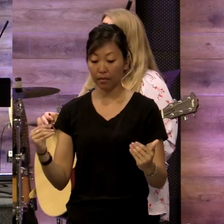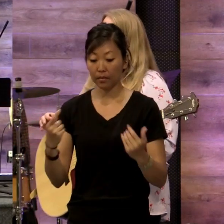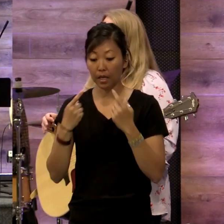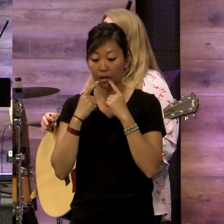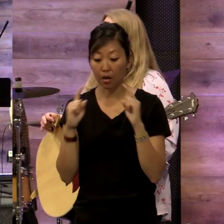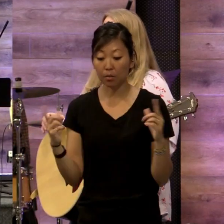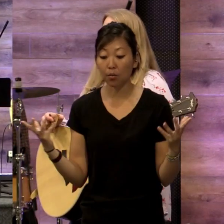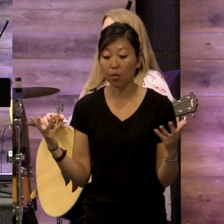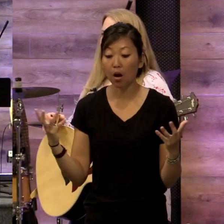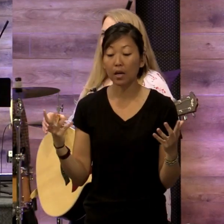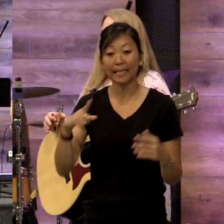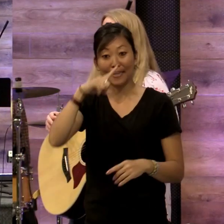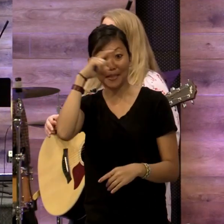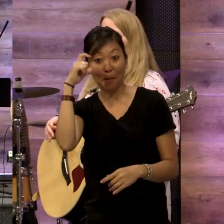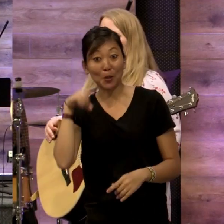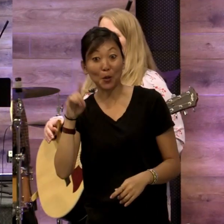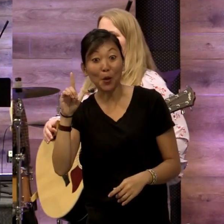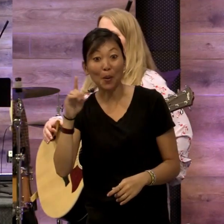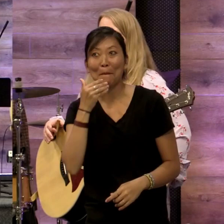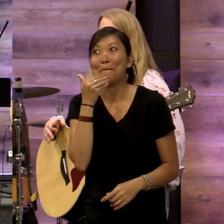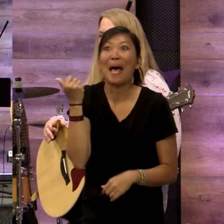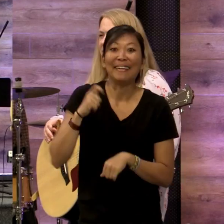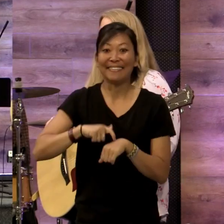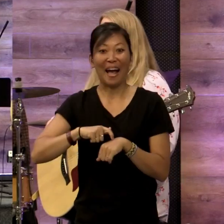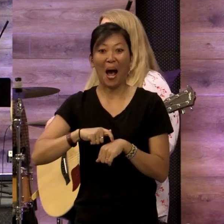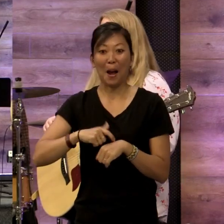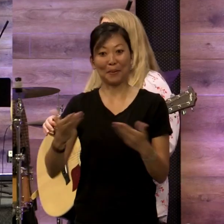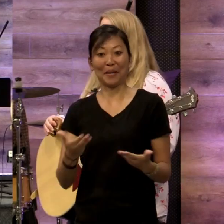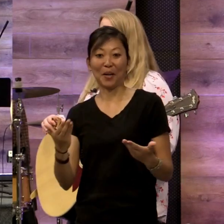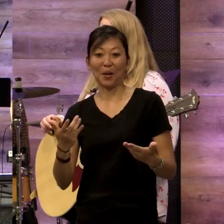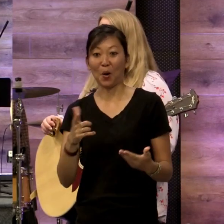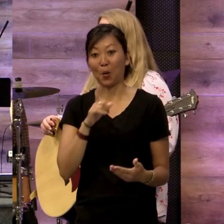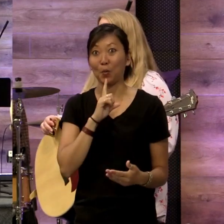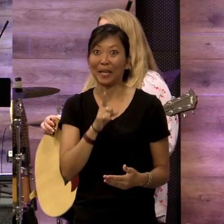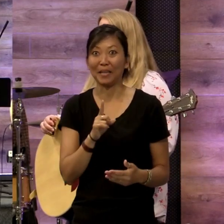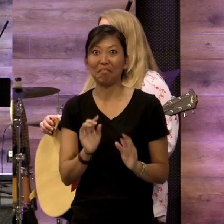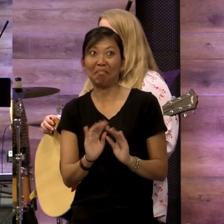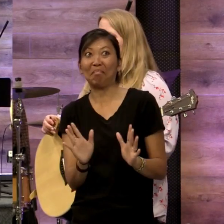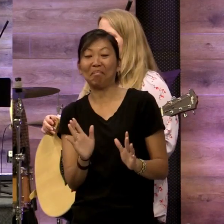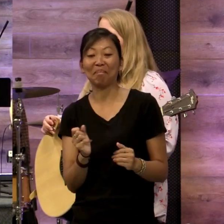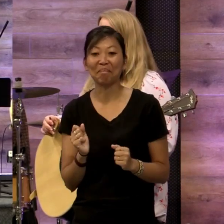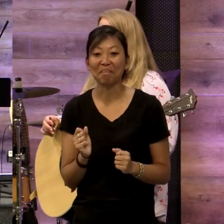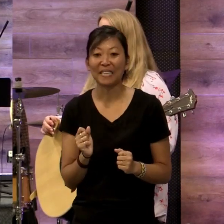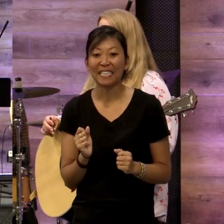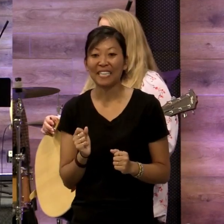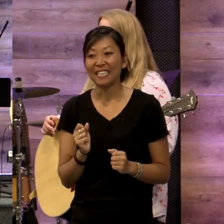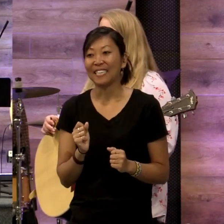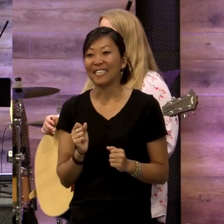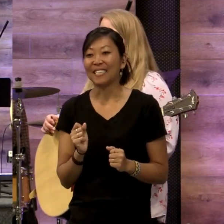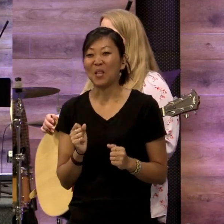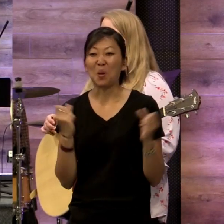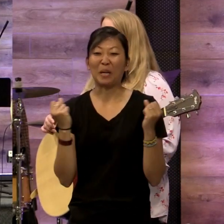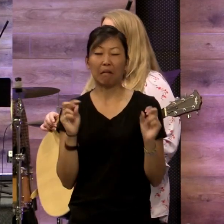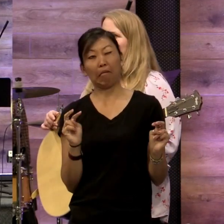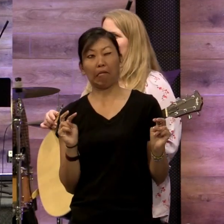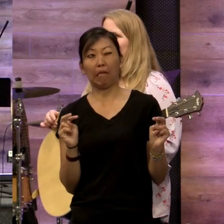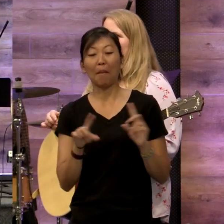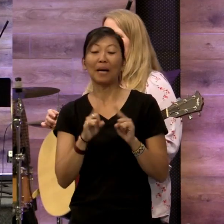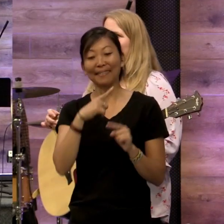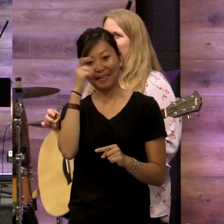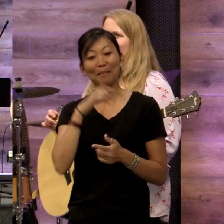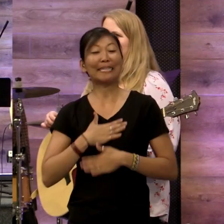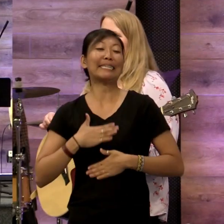The next announcement, summer in Duluth is really the best time to be in Duluth. I don't think there's too much disagreement about